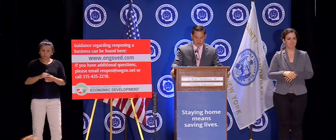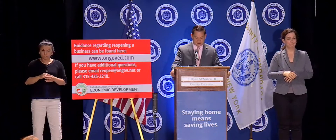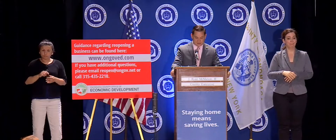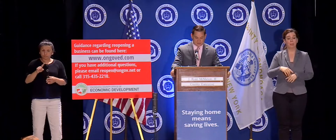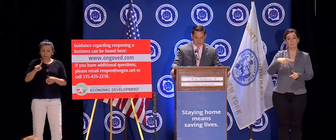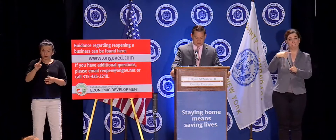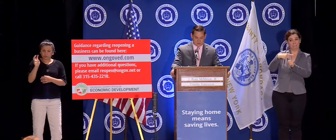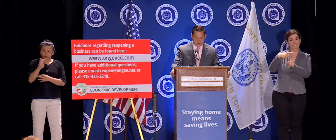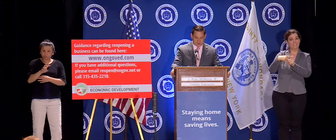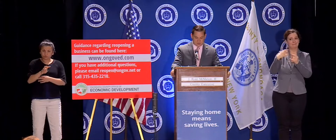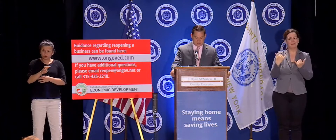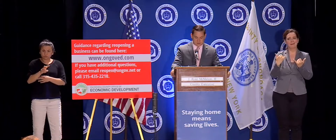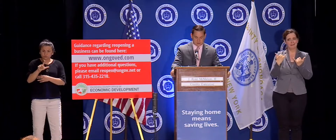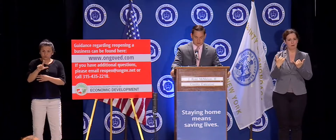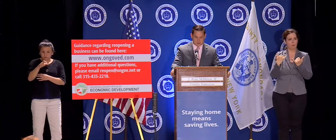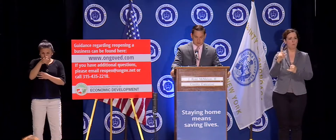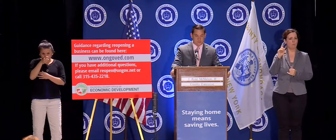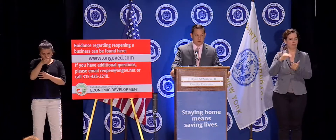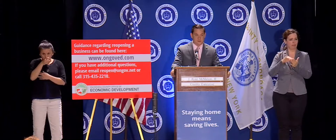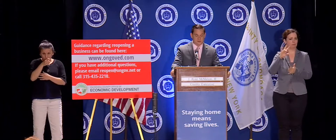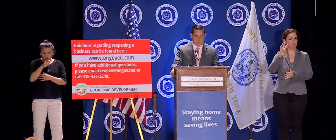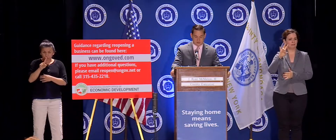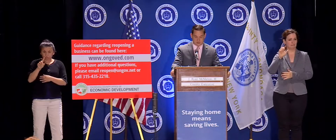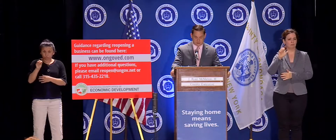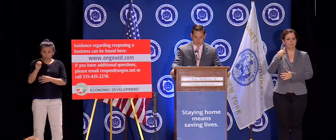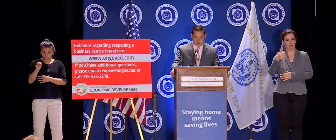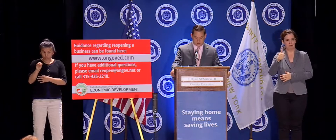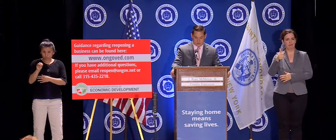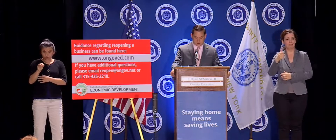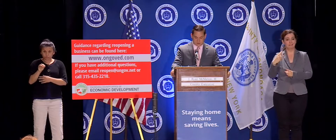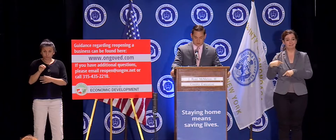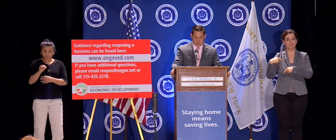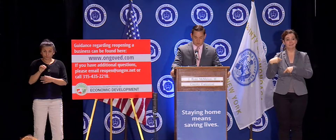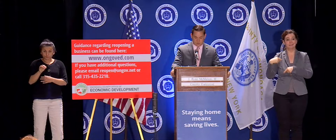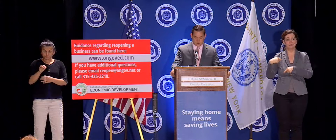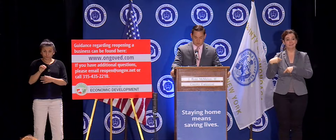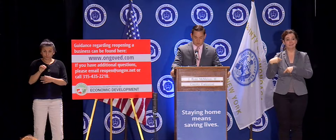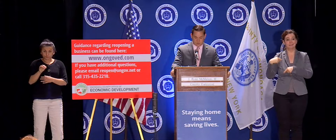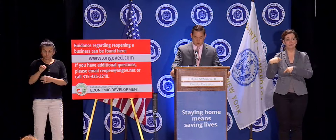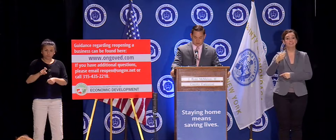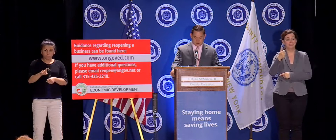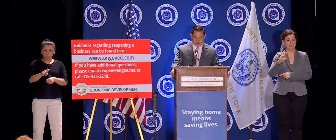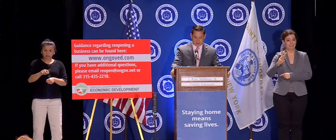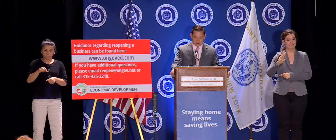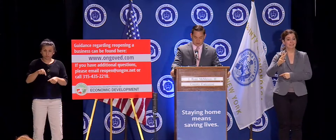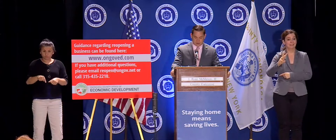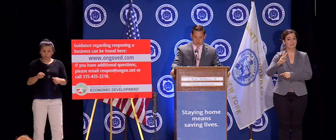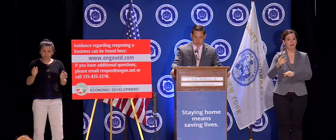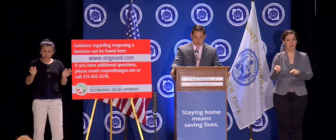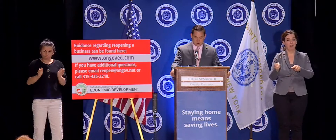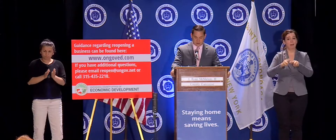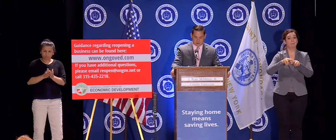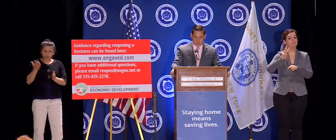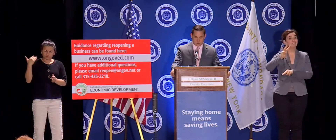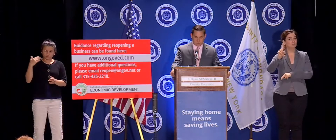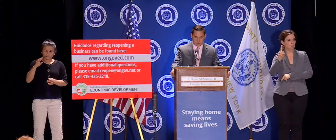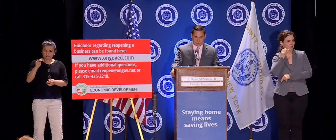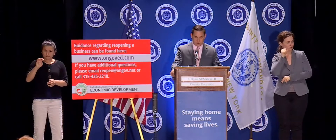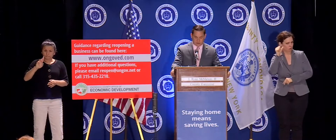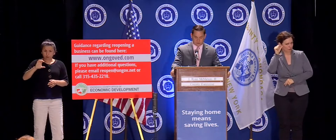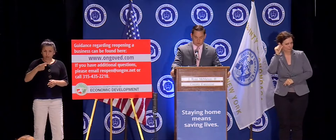1,710 positive cases since March 16th, 61 new cases since yesterday,